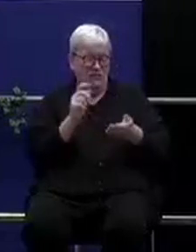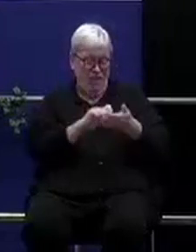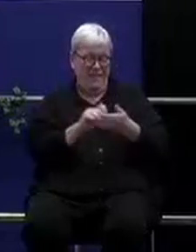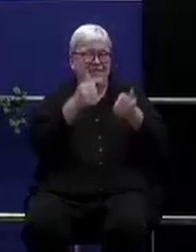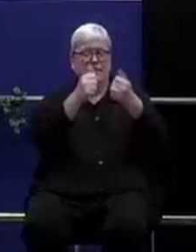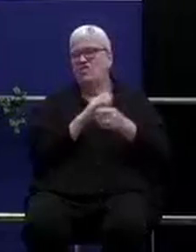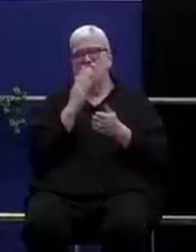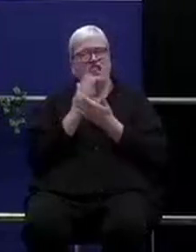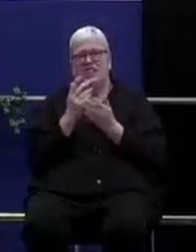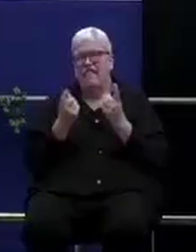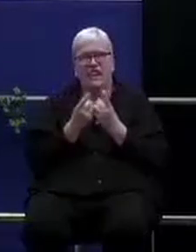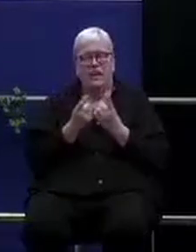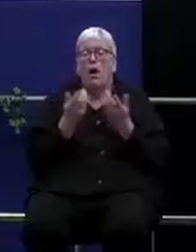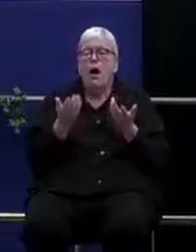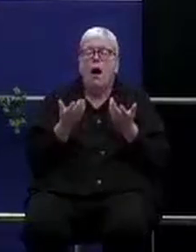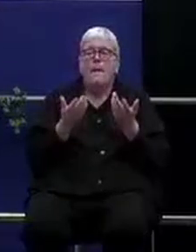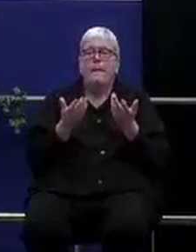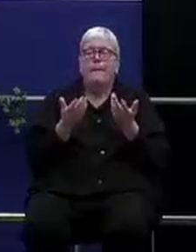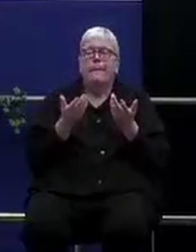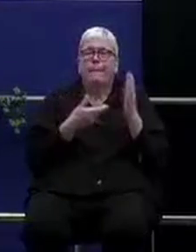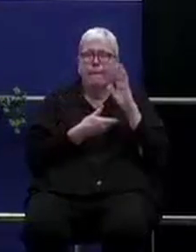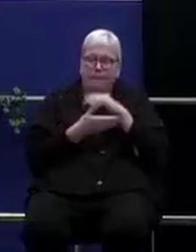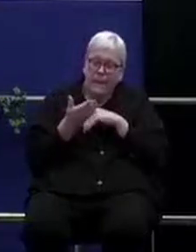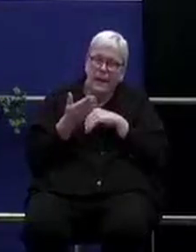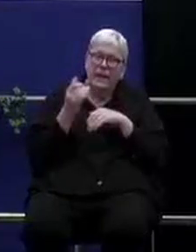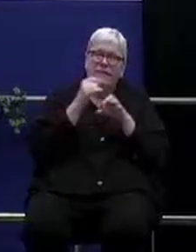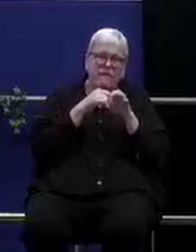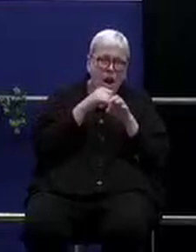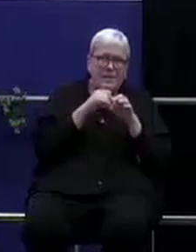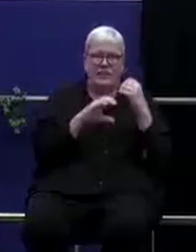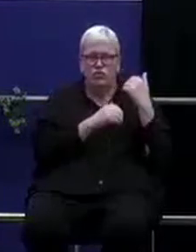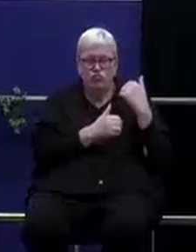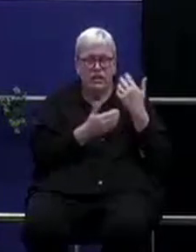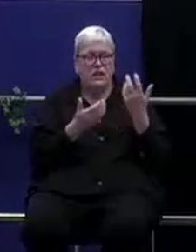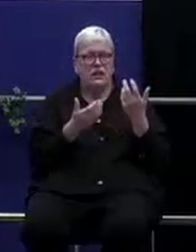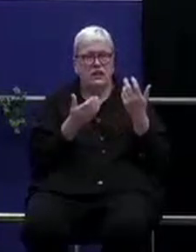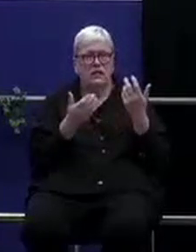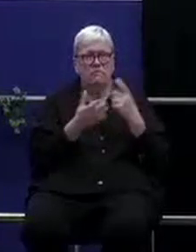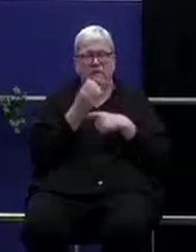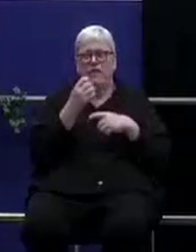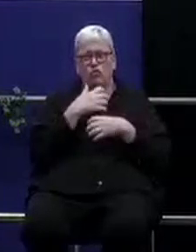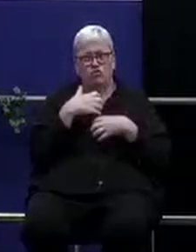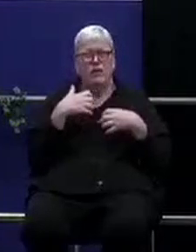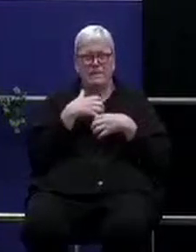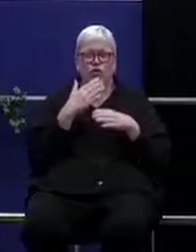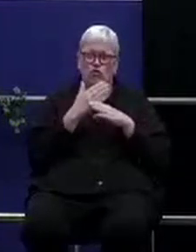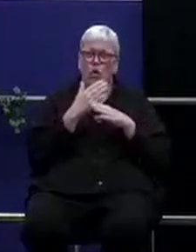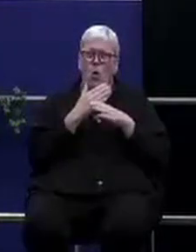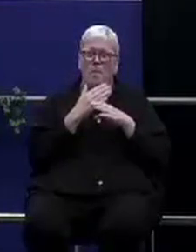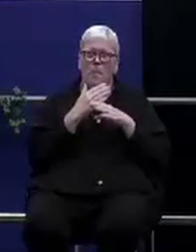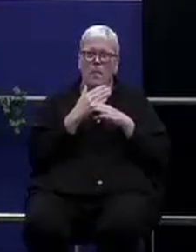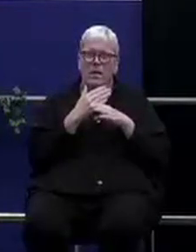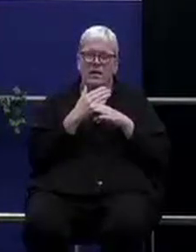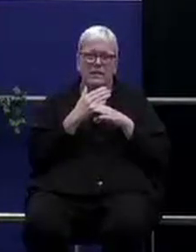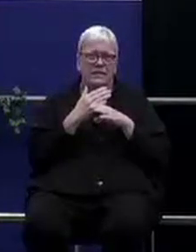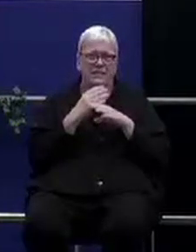really a thing. So I went off and I did my pharmacy degree. I found it quite a stressful job and there was no